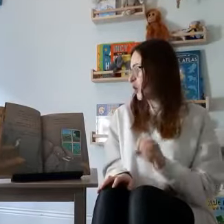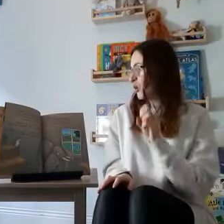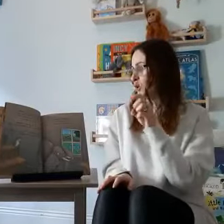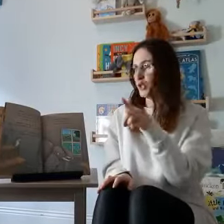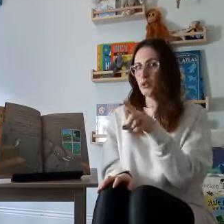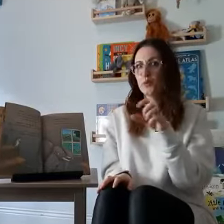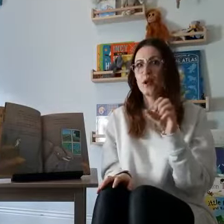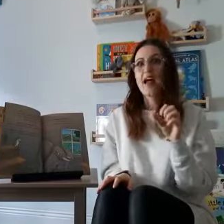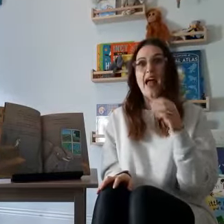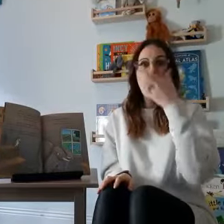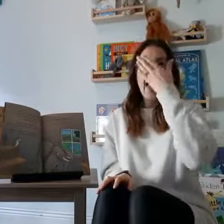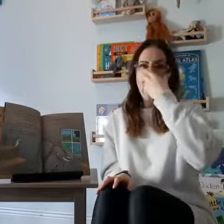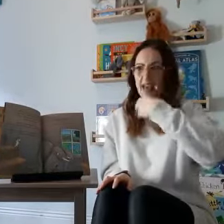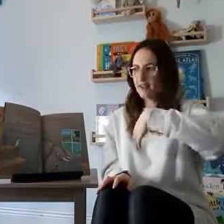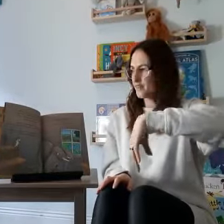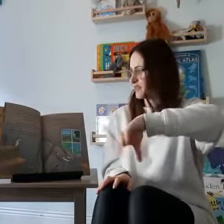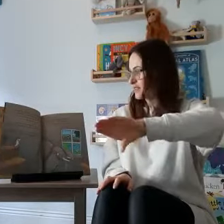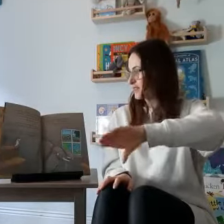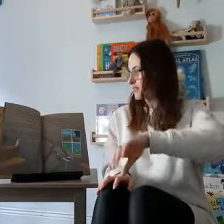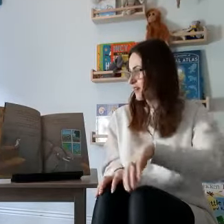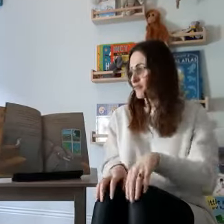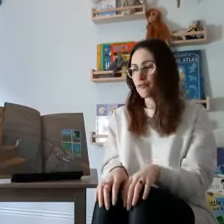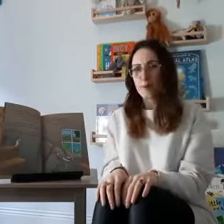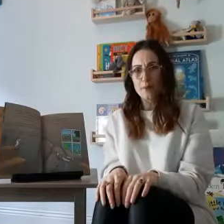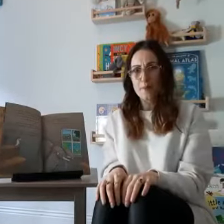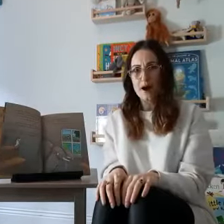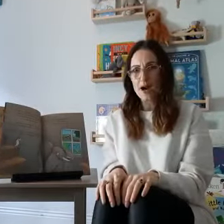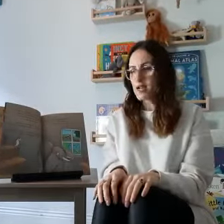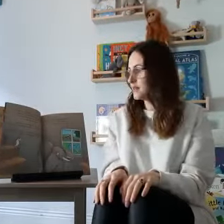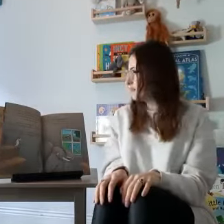call you Elephant from the barn."